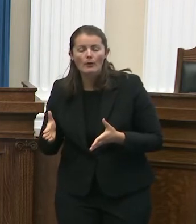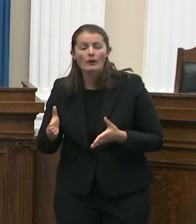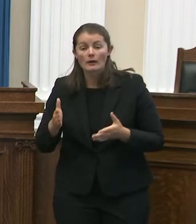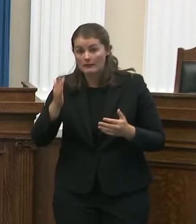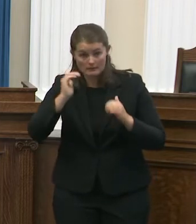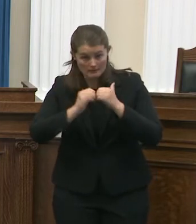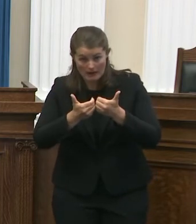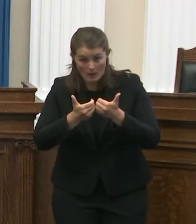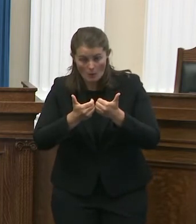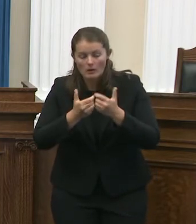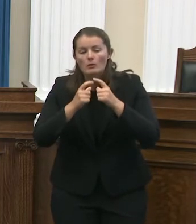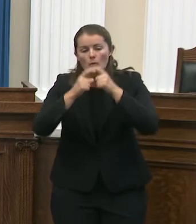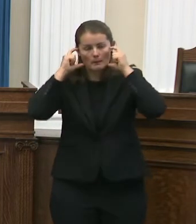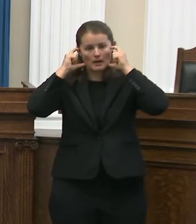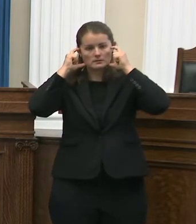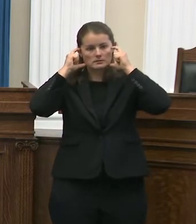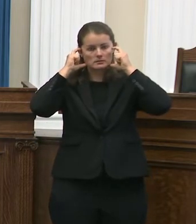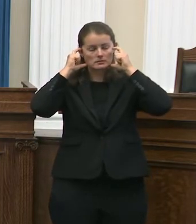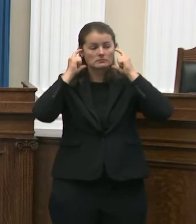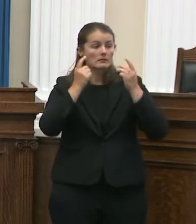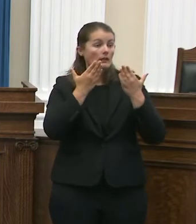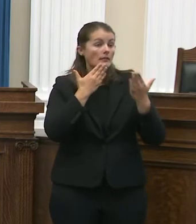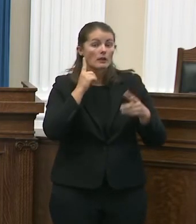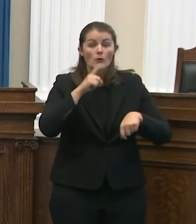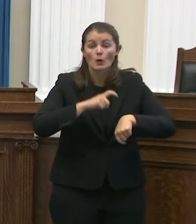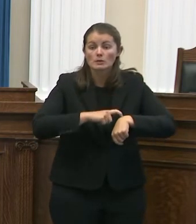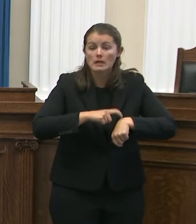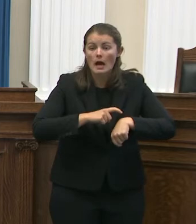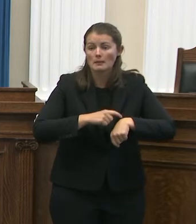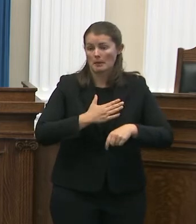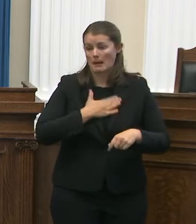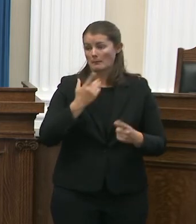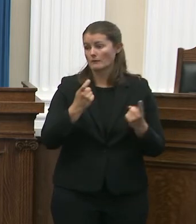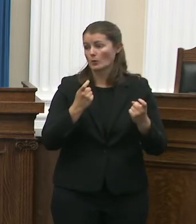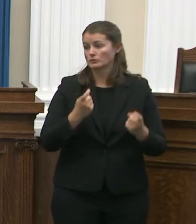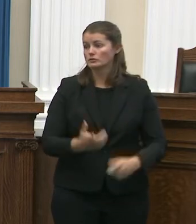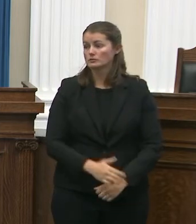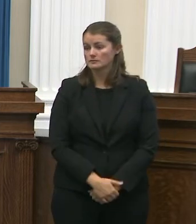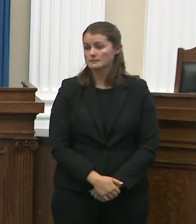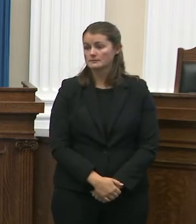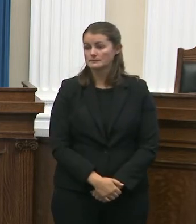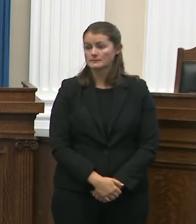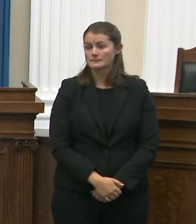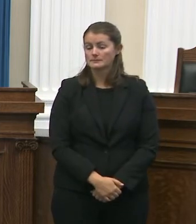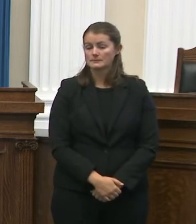mask. Thank you for your time, and I'd be happy to take a few questions.